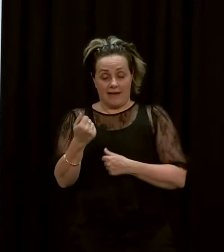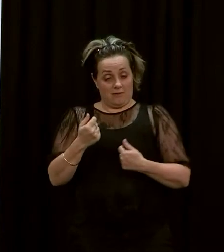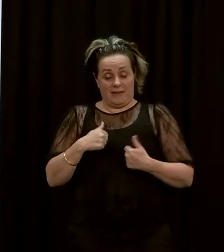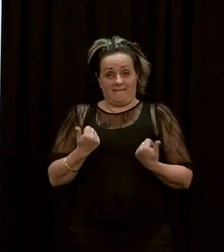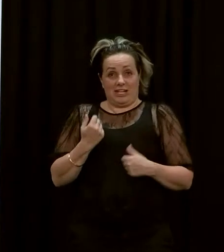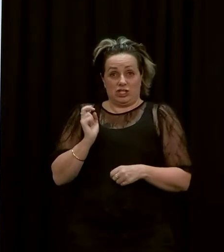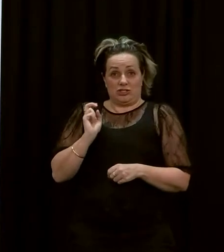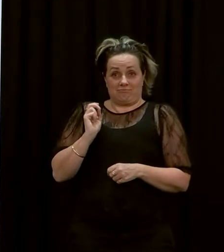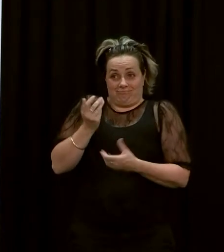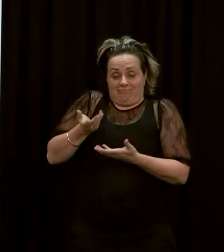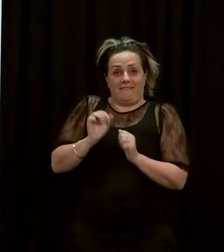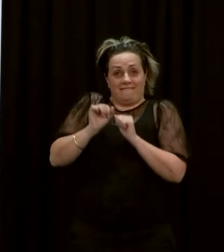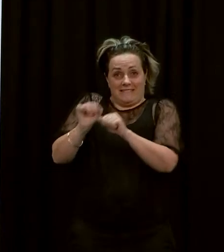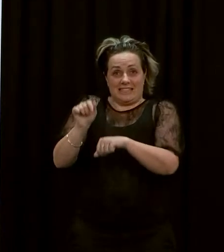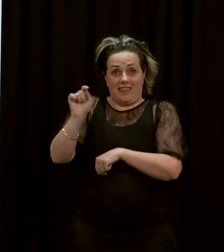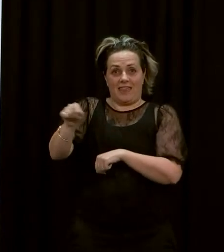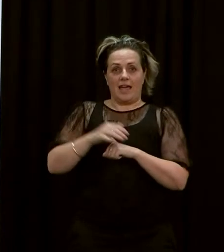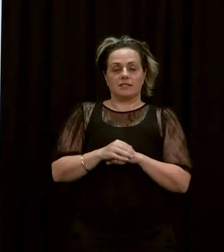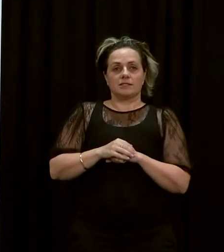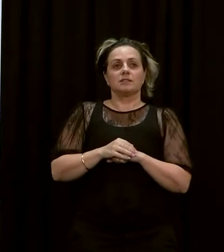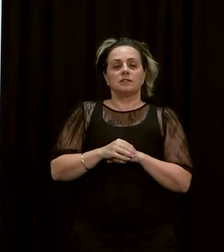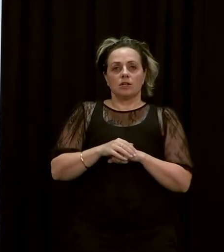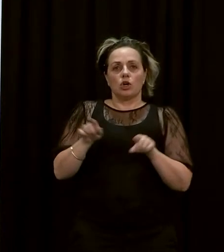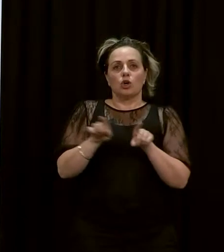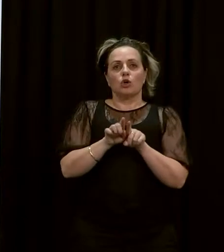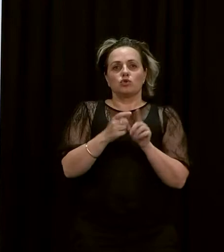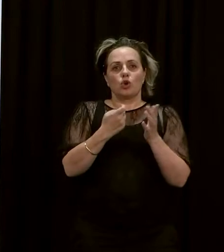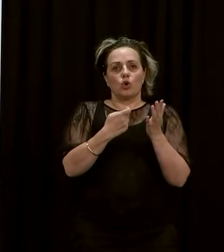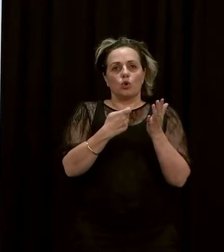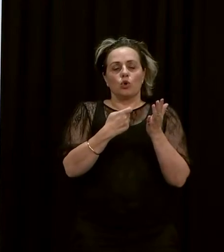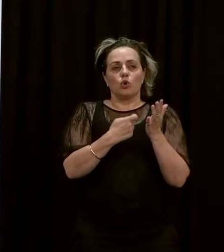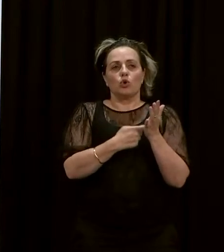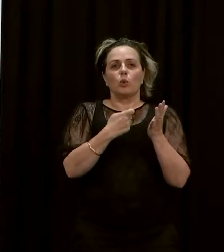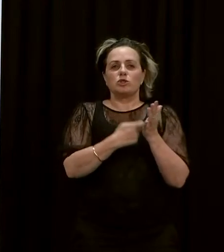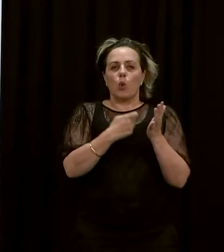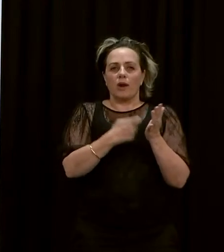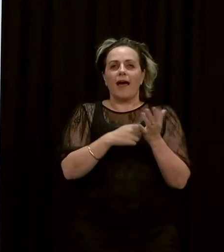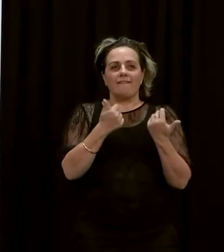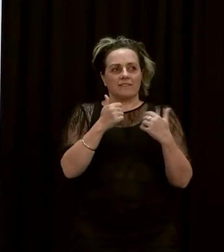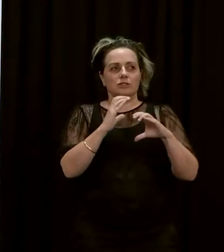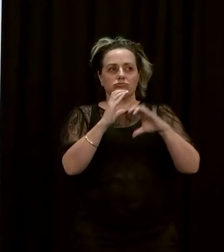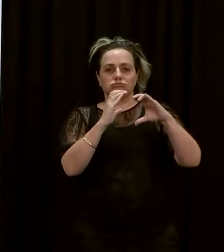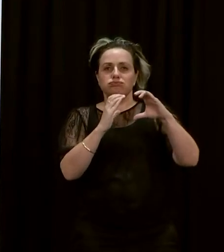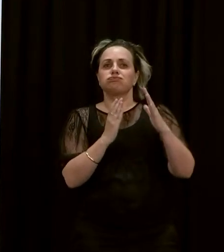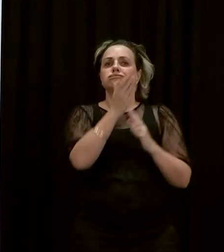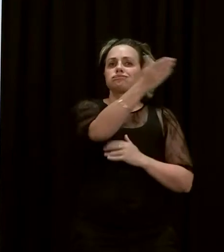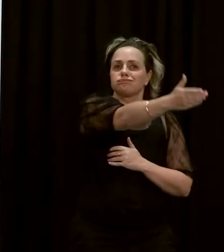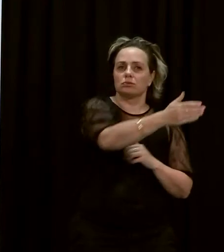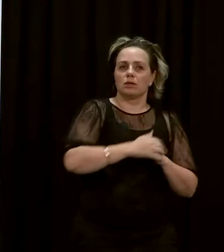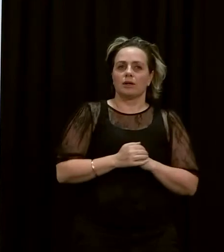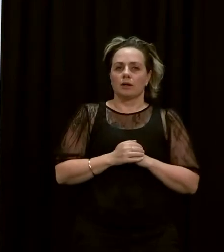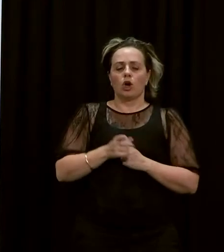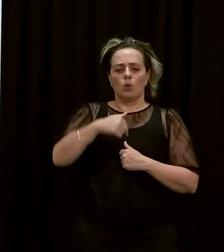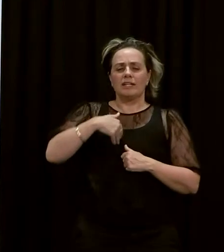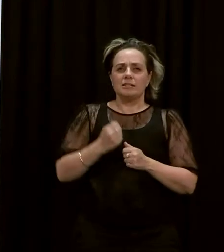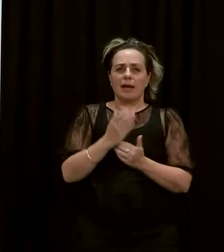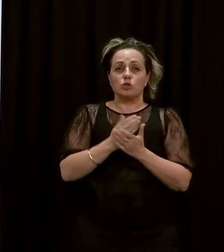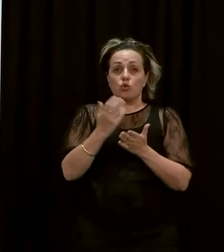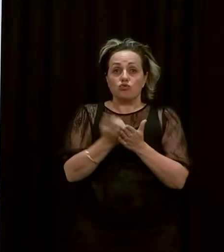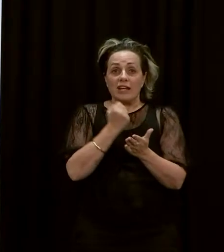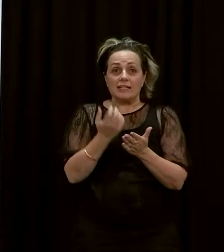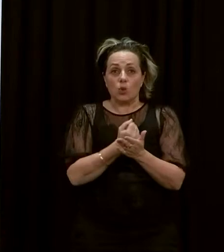a mobile vaccination clinic that they were using in Ruatoria when I was there. for me, this just is a question of getting the resource in the right place.